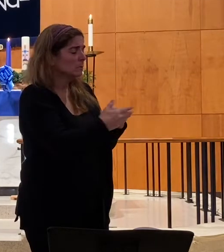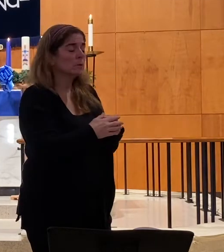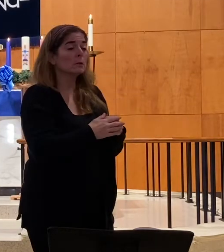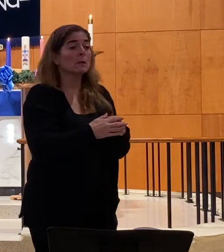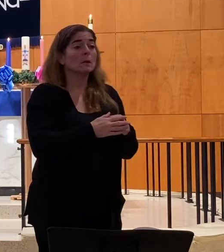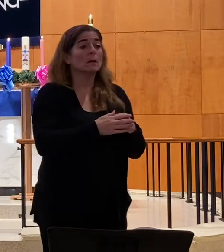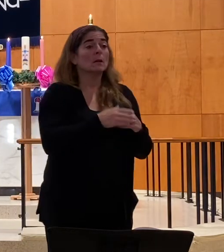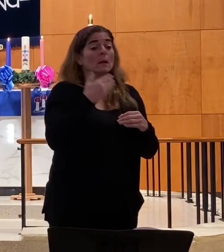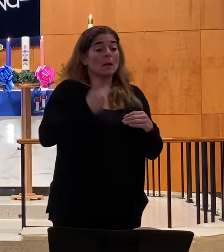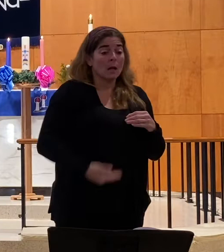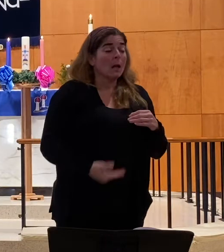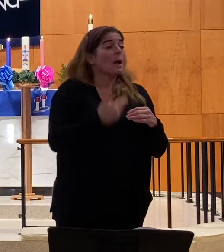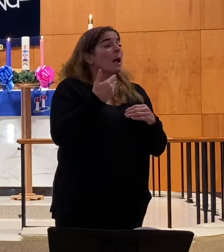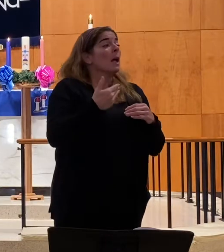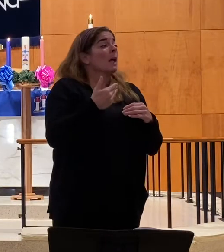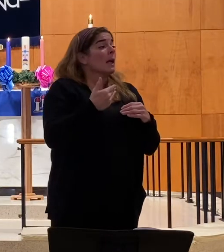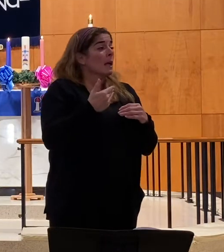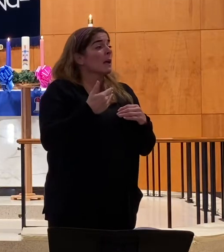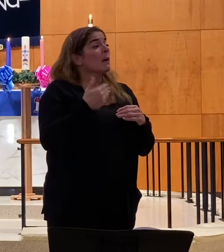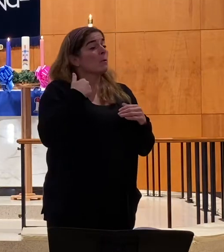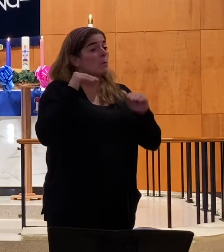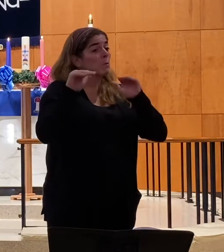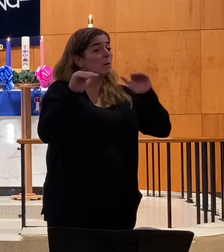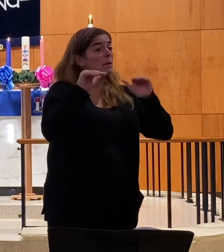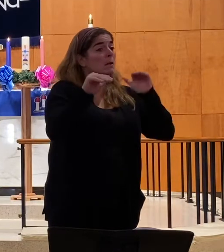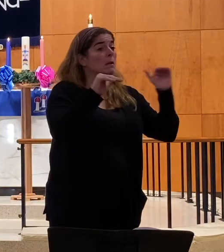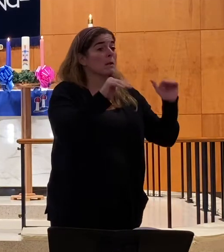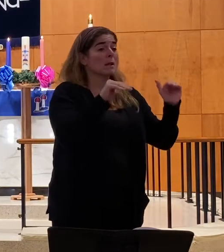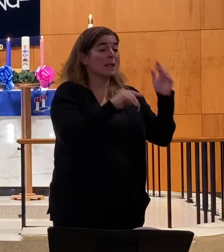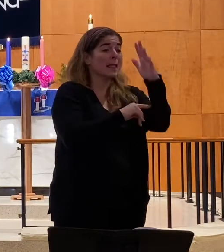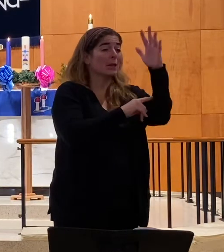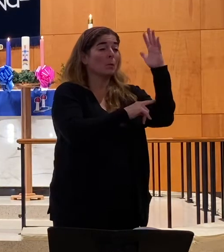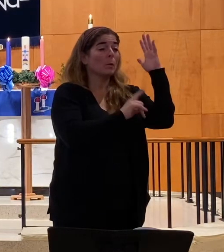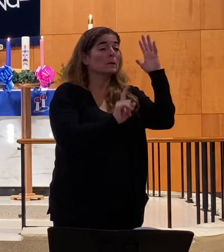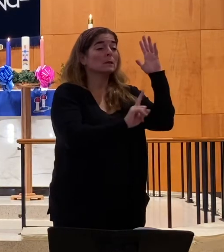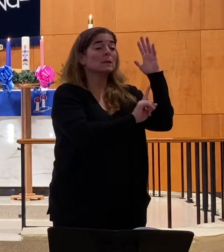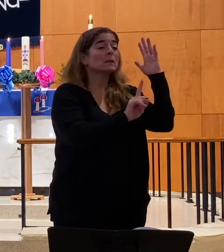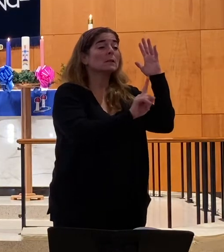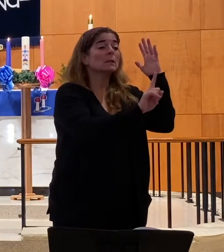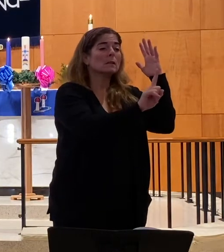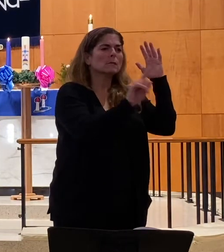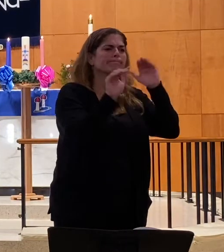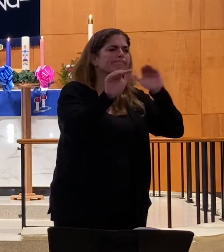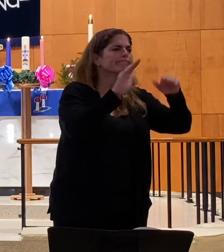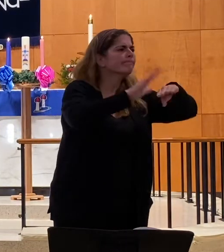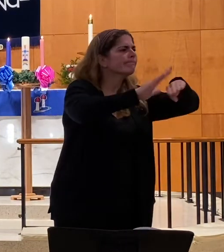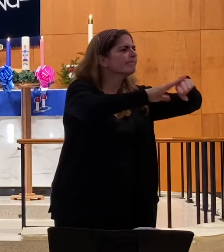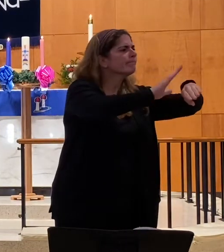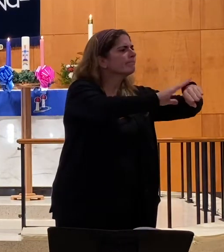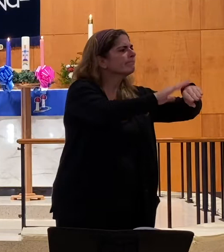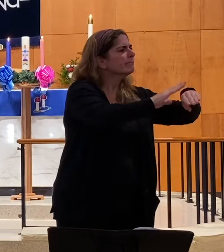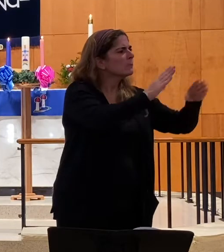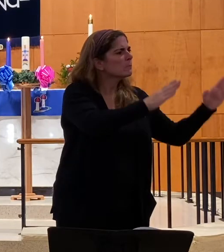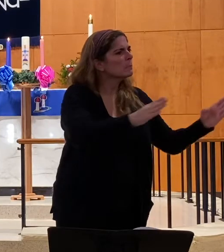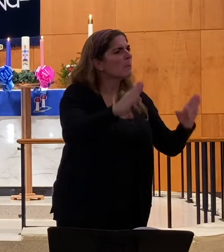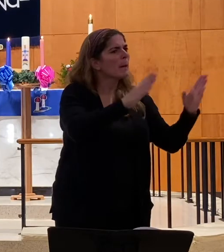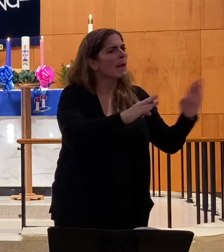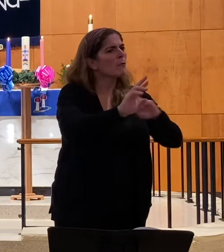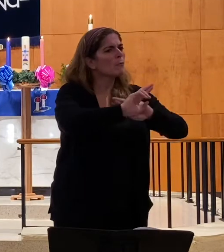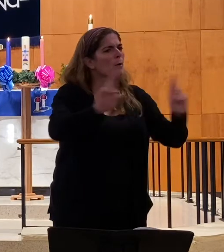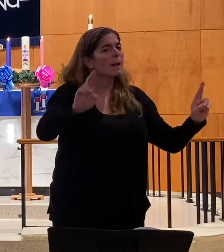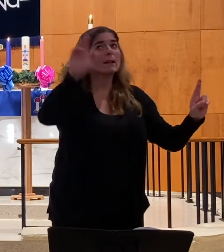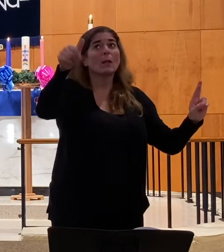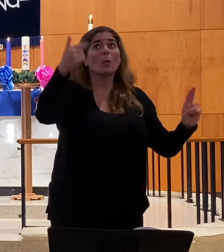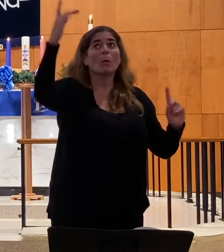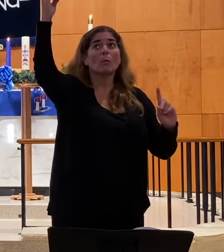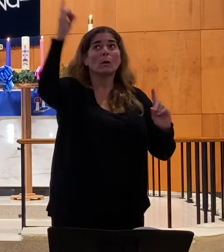said, "I am the voice of one crying out in the wilderness, 'Make straight the way of the Lord,' as the prophet